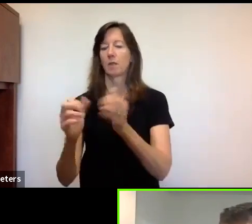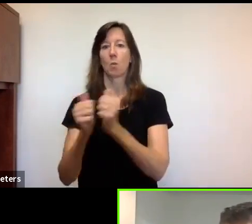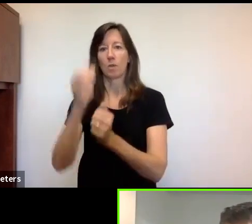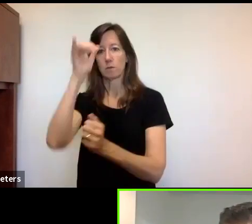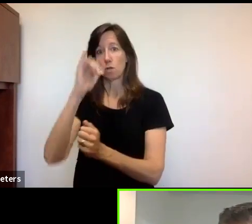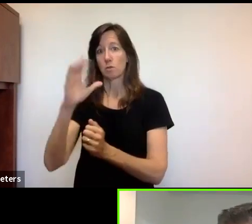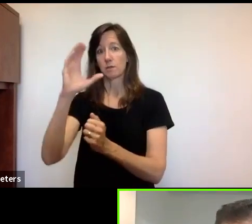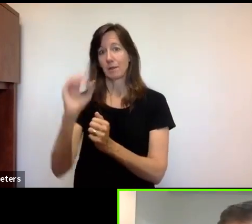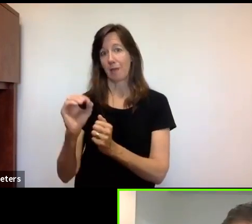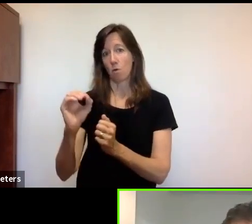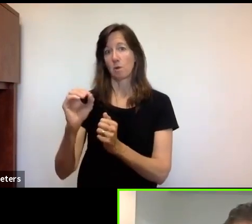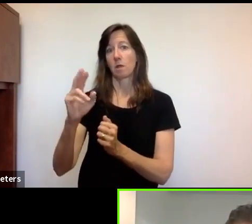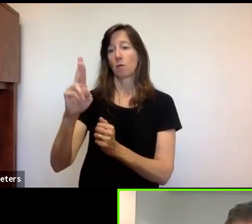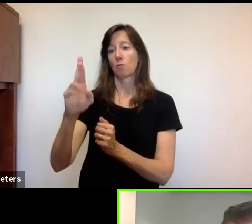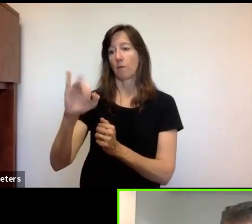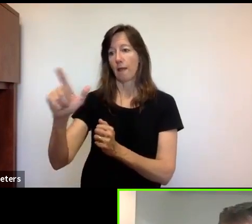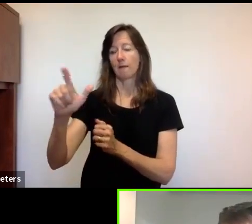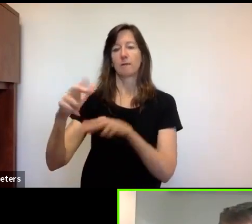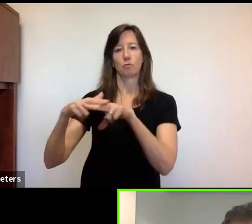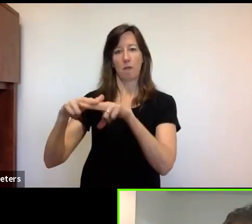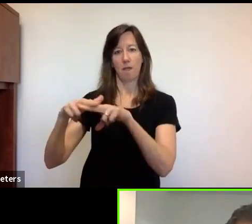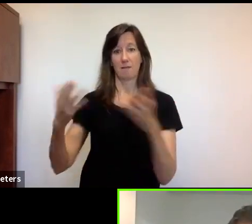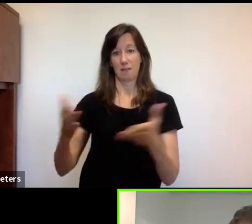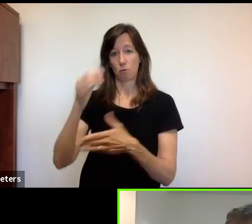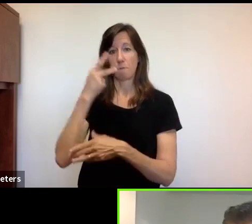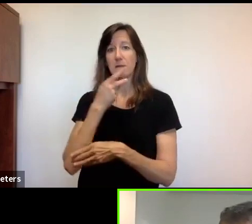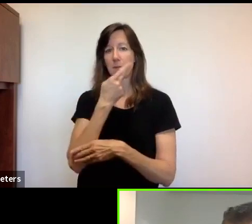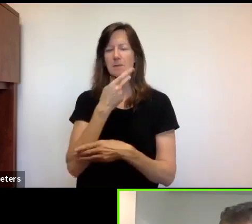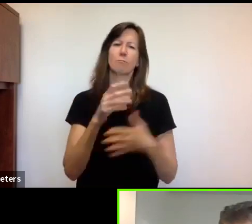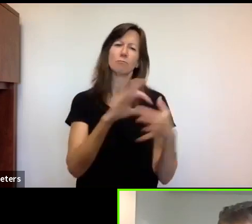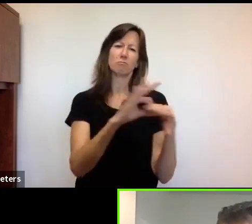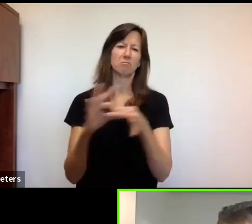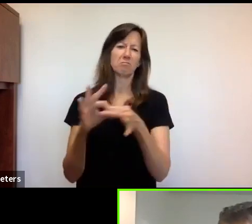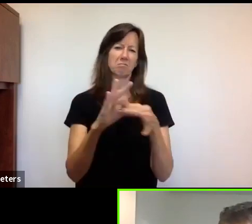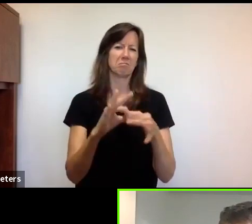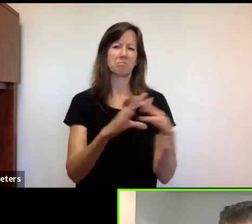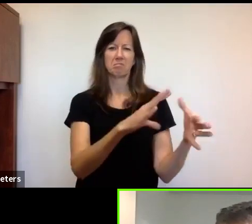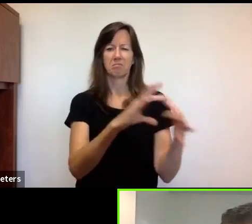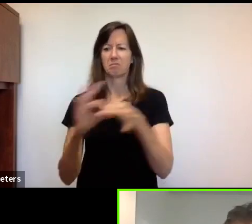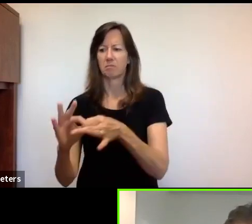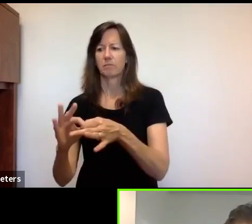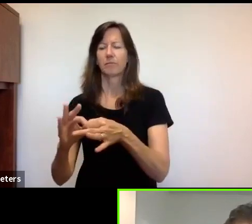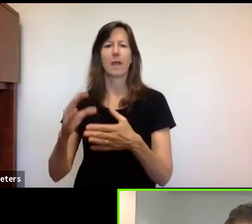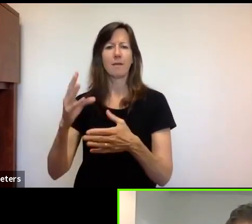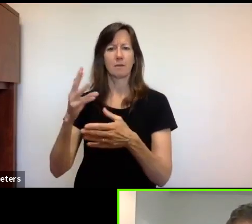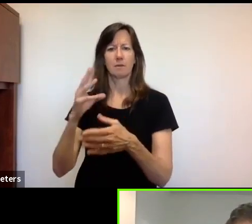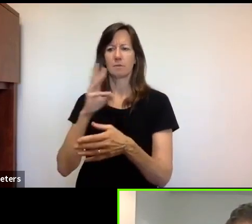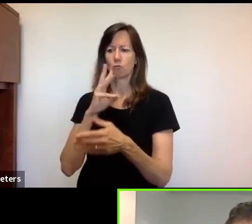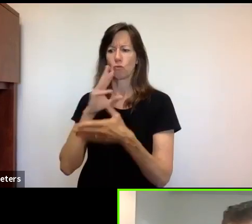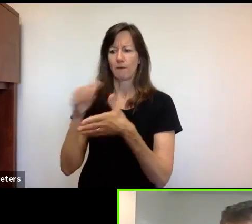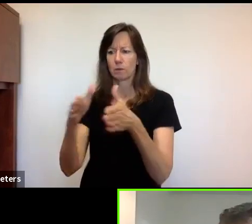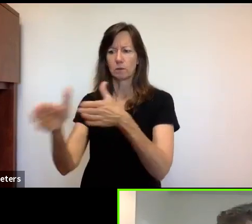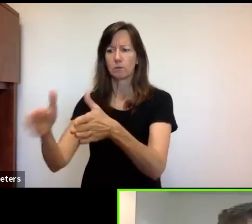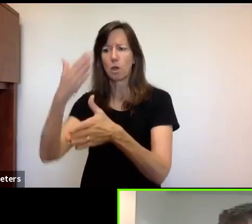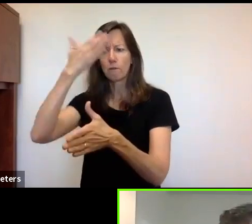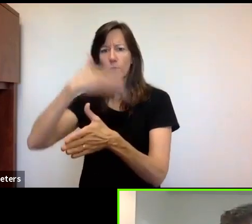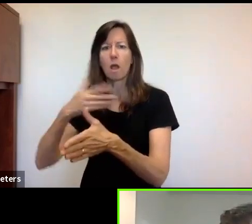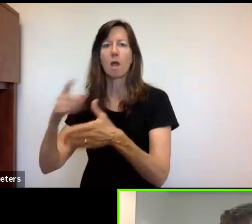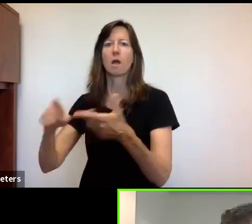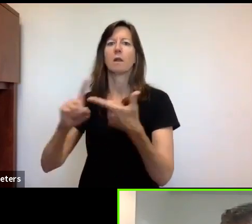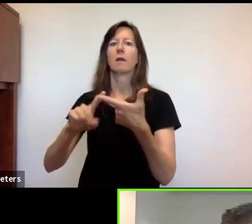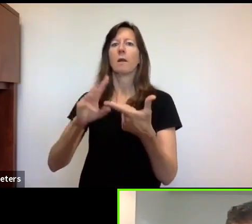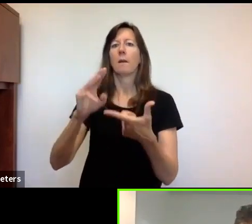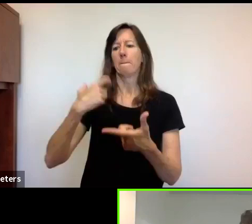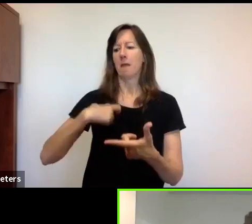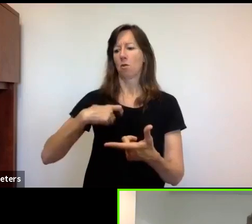Poughkeepsie. Additionally, of course, we're connecting many assets, including Hudson Riverfront property, Marist College, the new Hudson Heritage